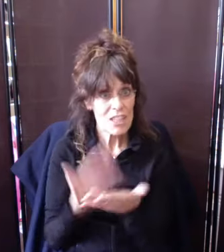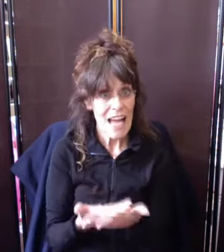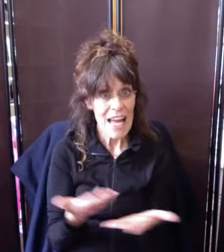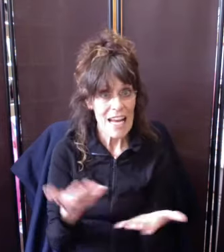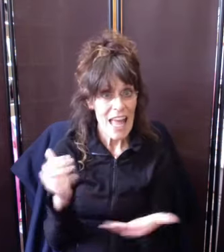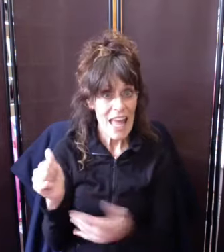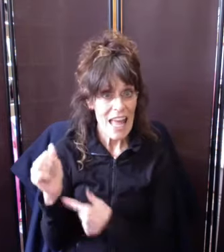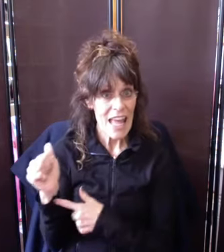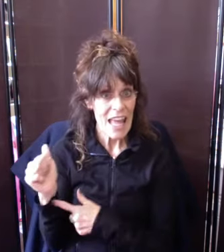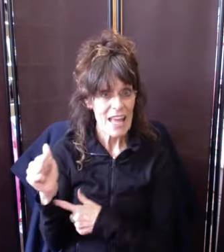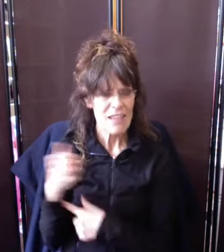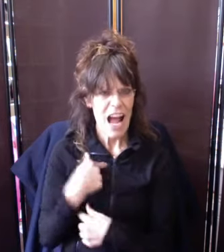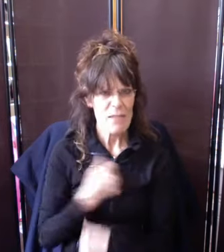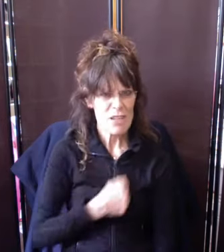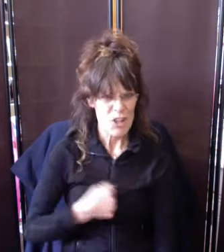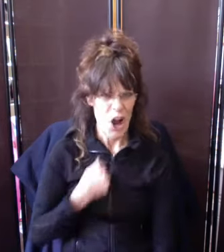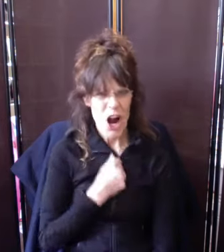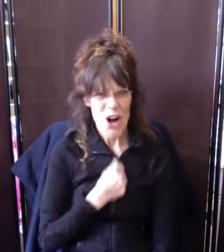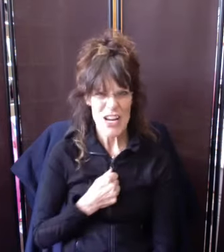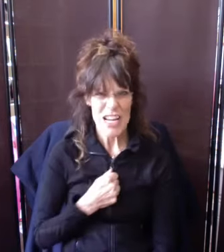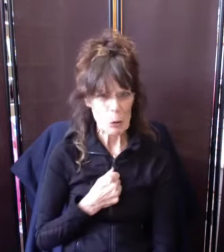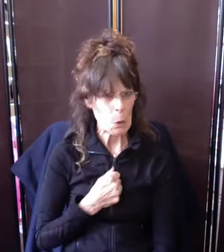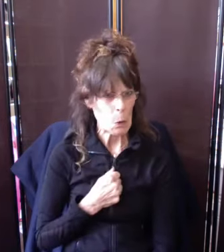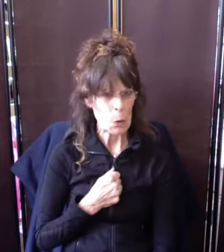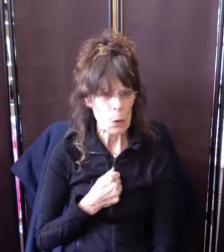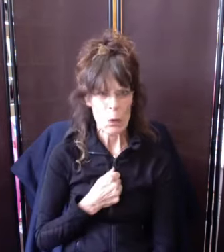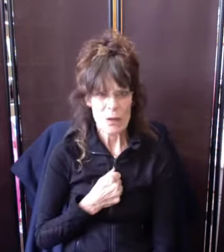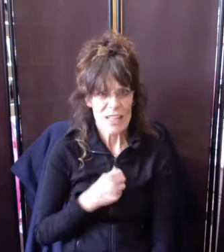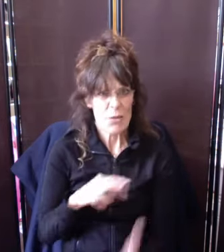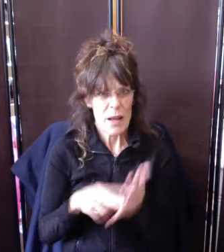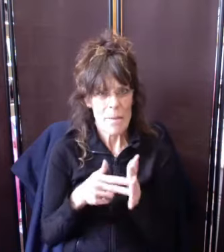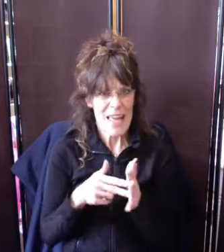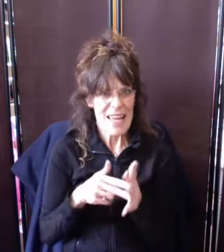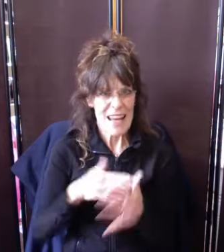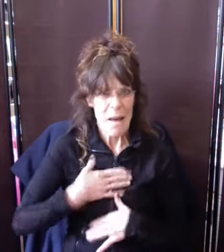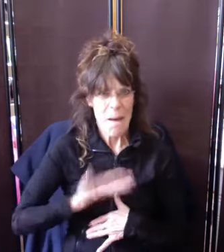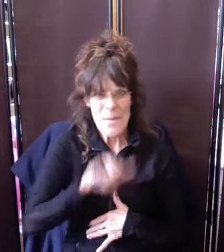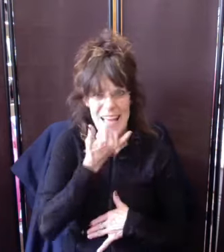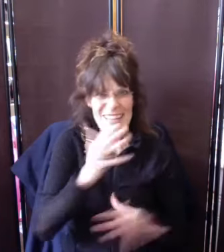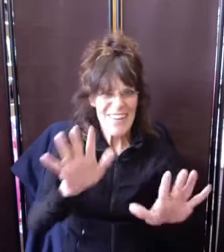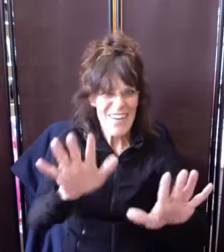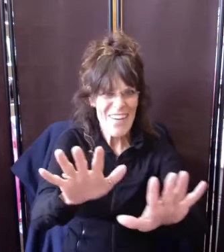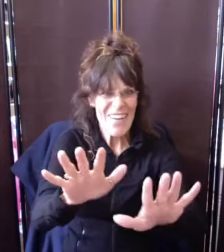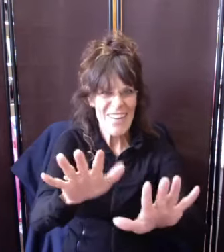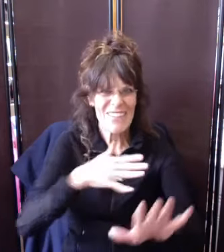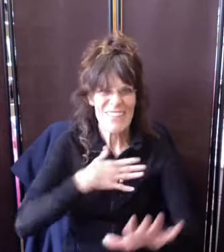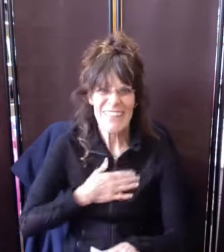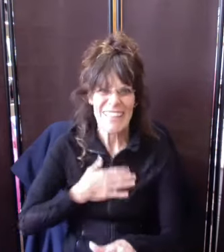I'm sorry that's all I knew amends to be. And saying I'm sorry is, please let me off the hook,